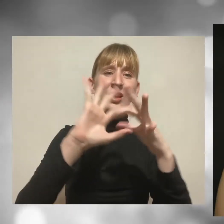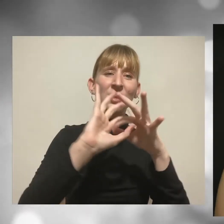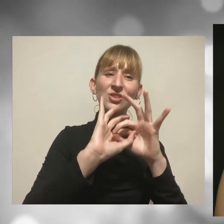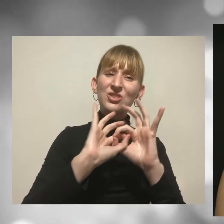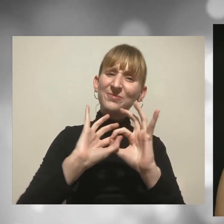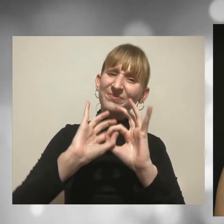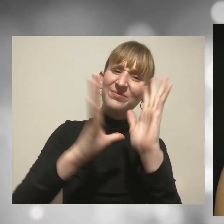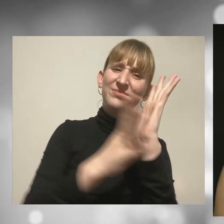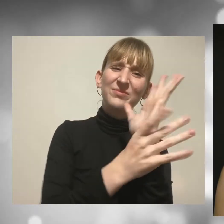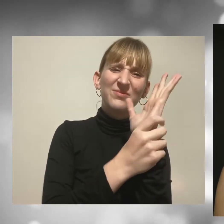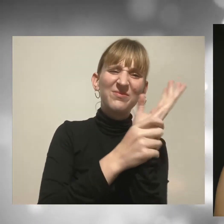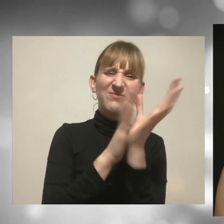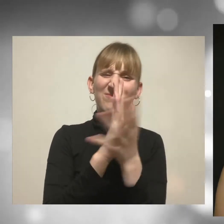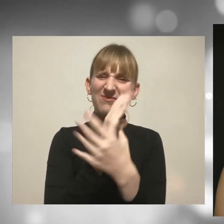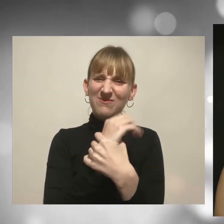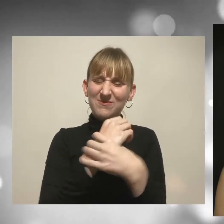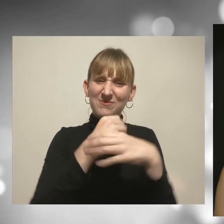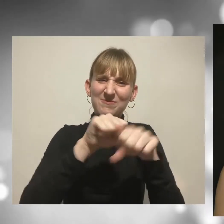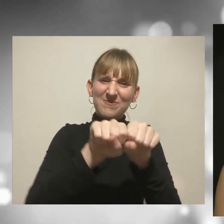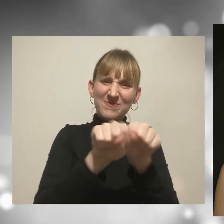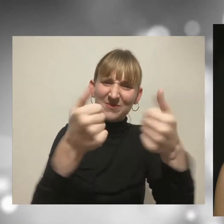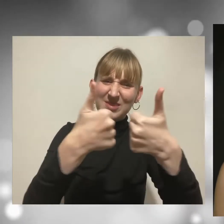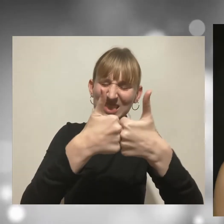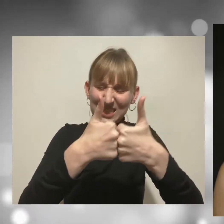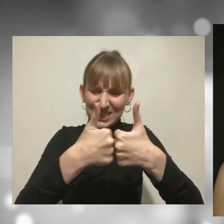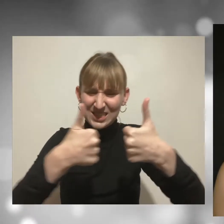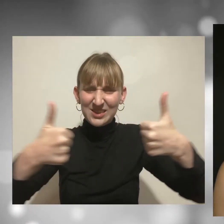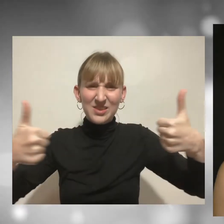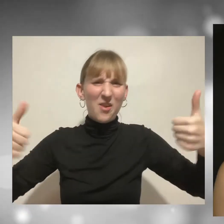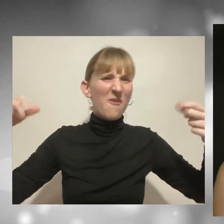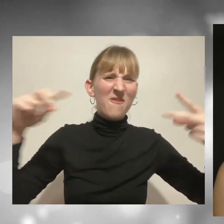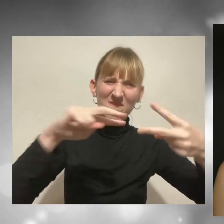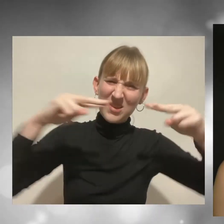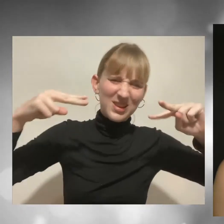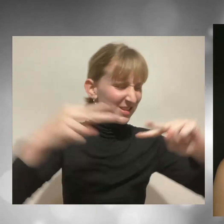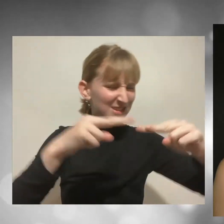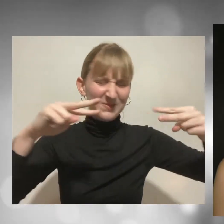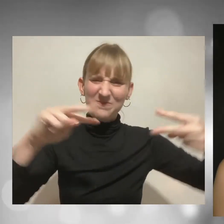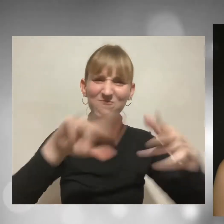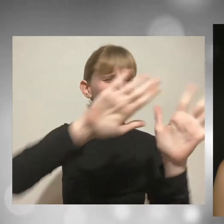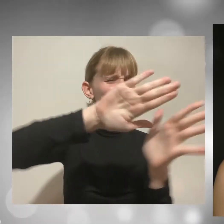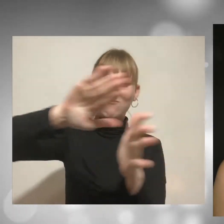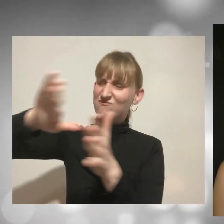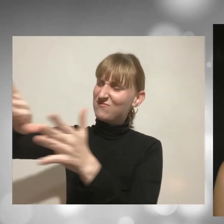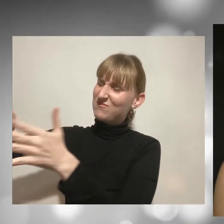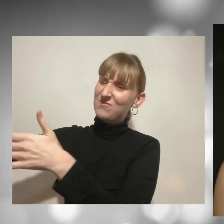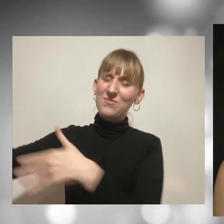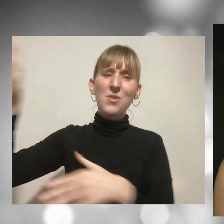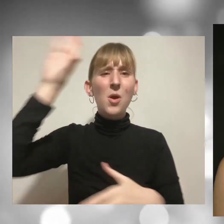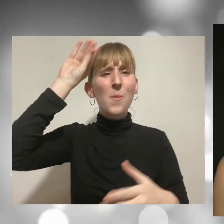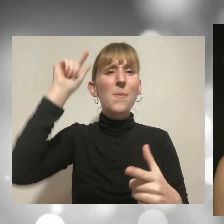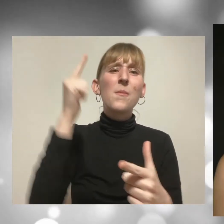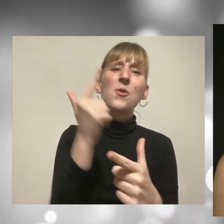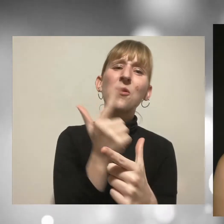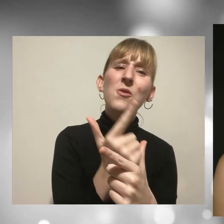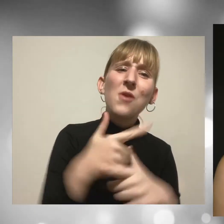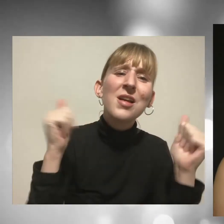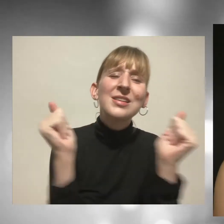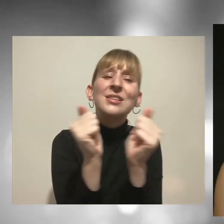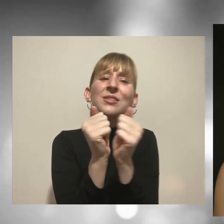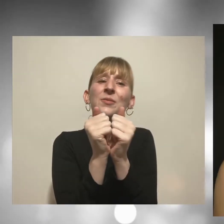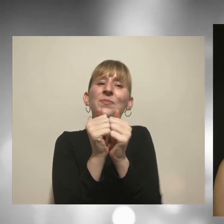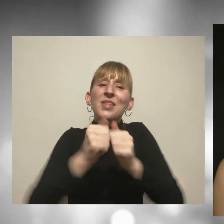Chain shall He break, for the slave is our brother,